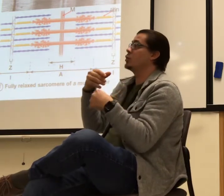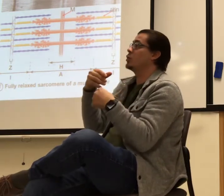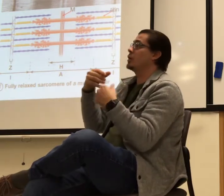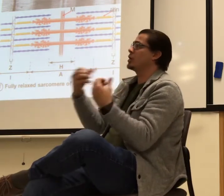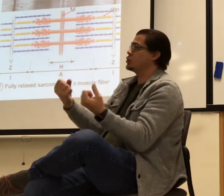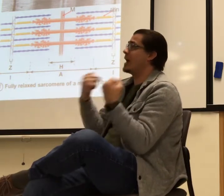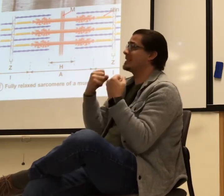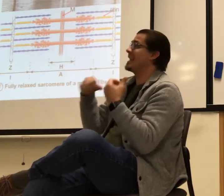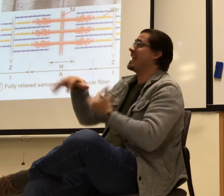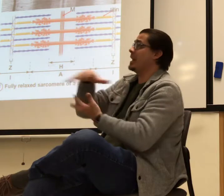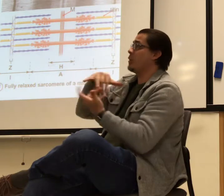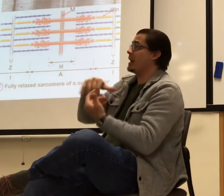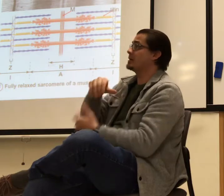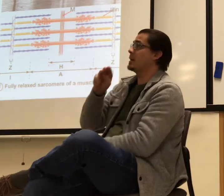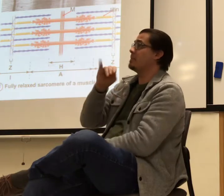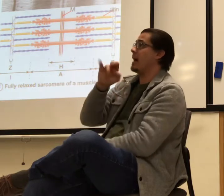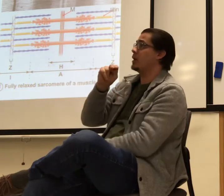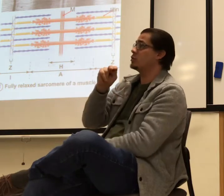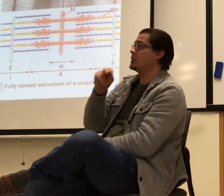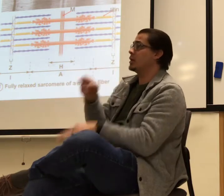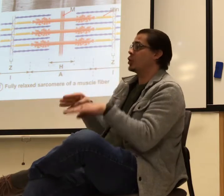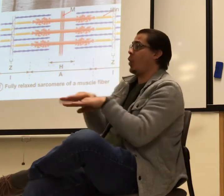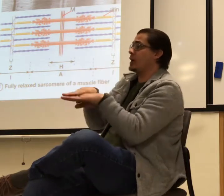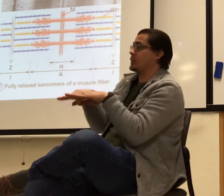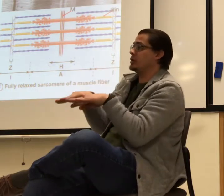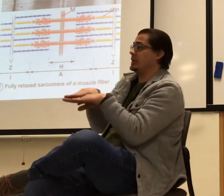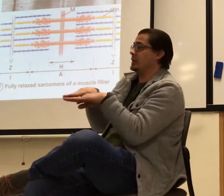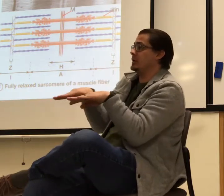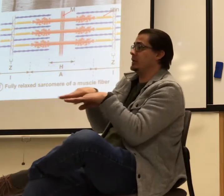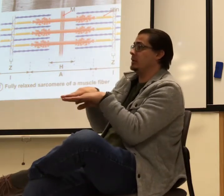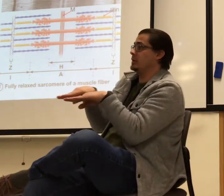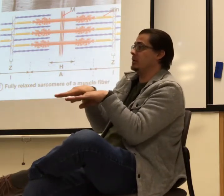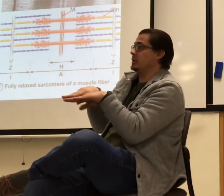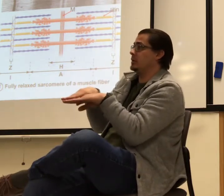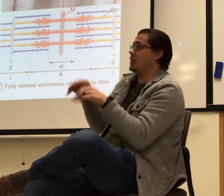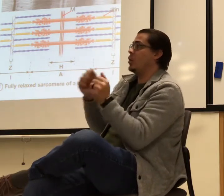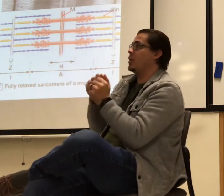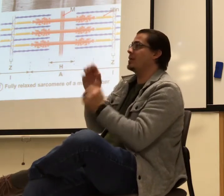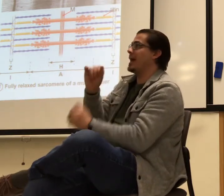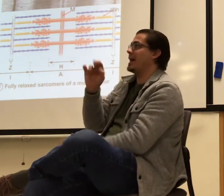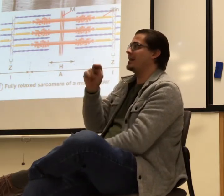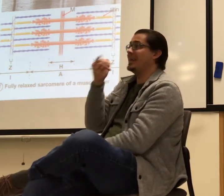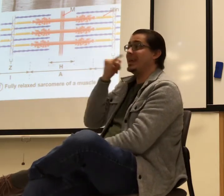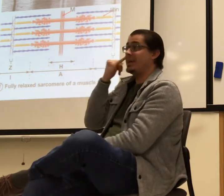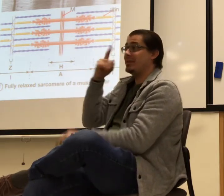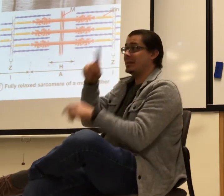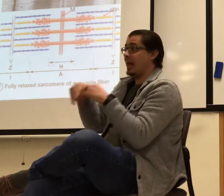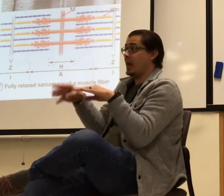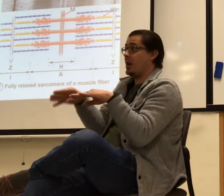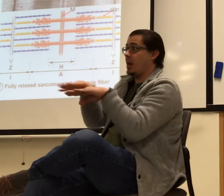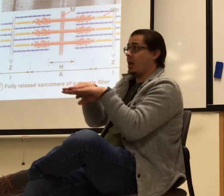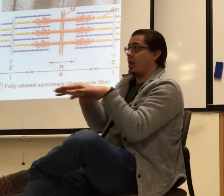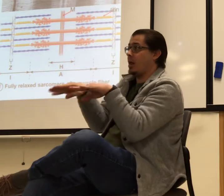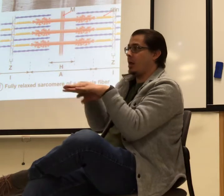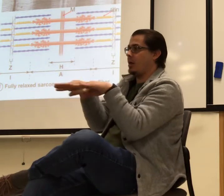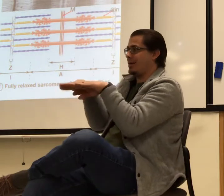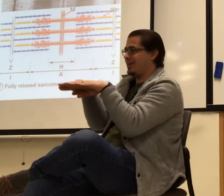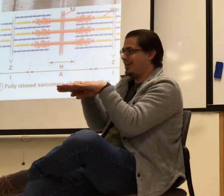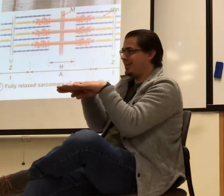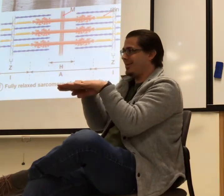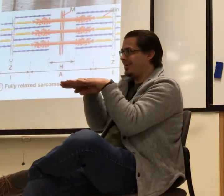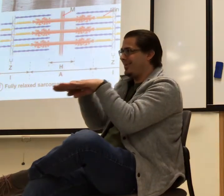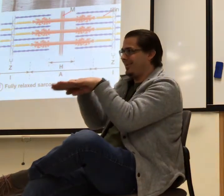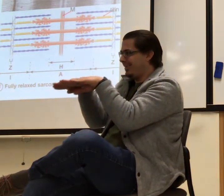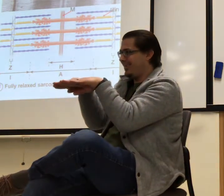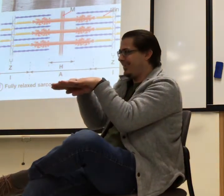of myosin literally cross-bridging with actin. Okay? And if it can't make those cross bridges, you can't generate